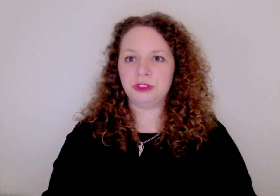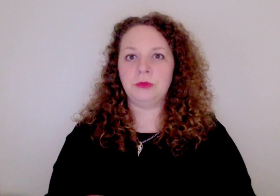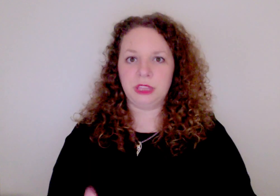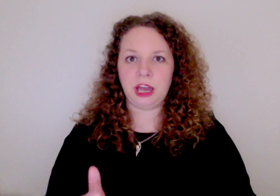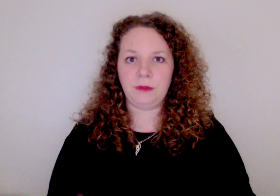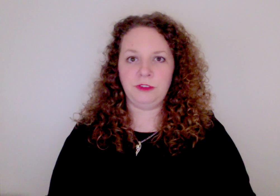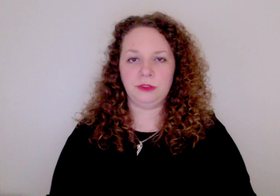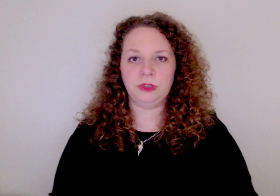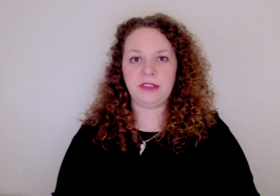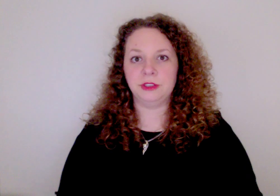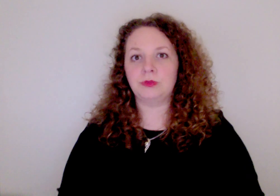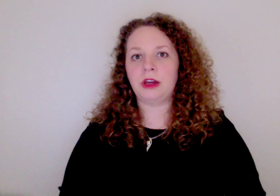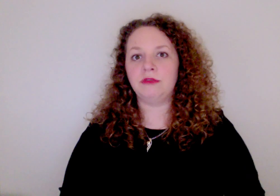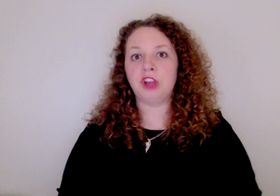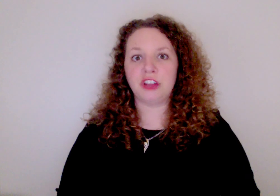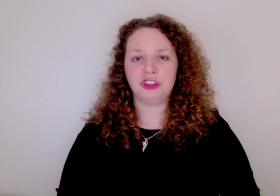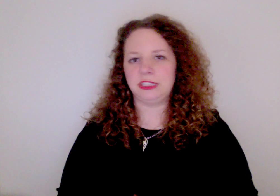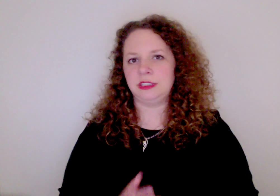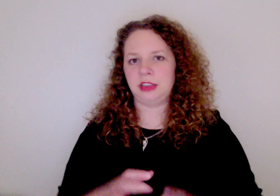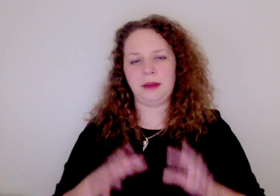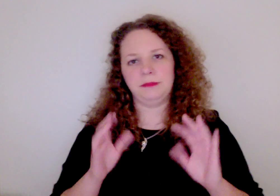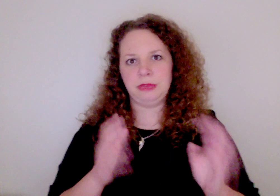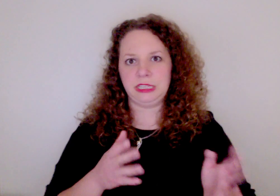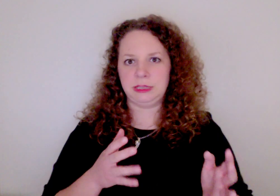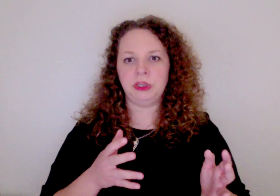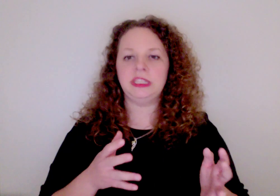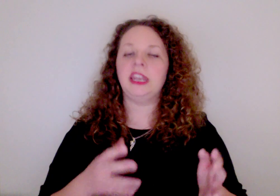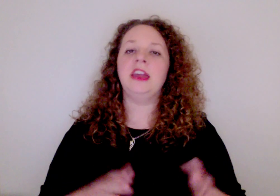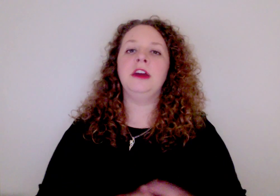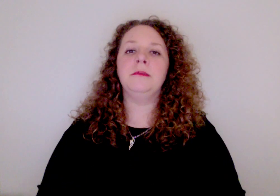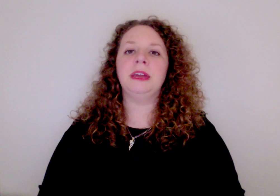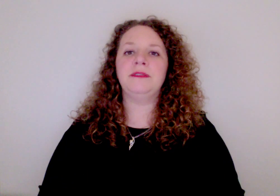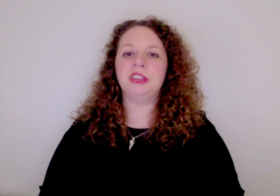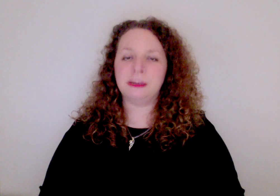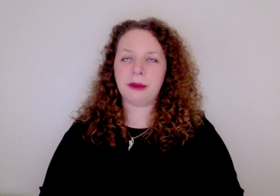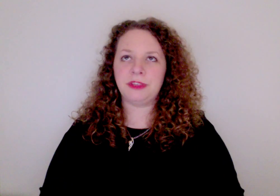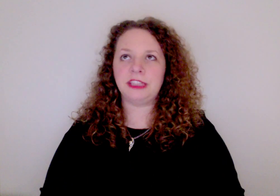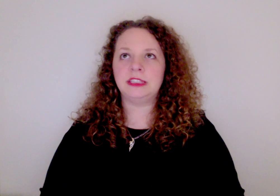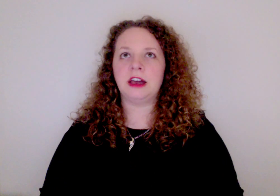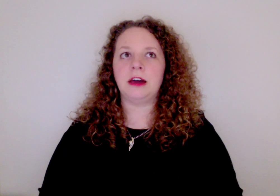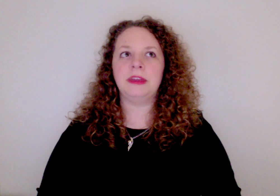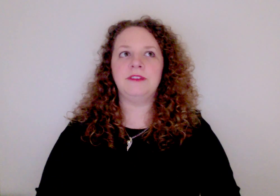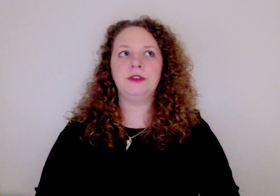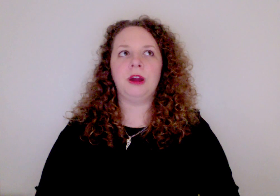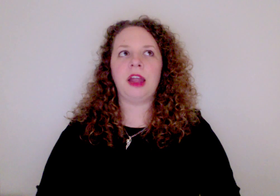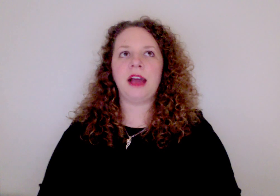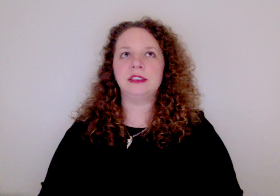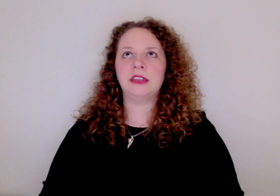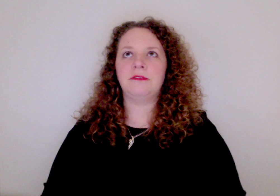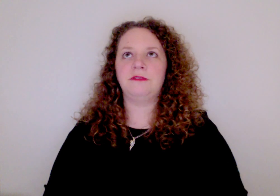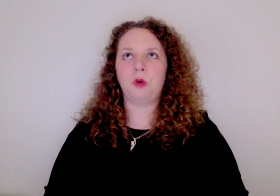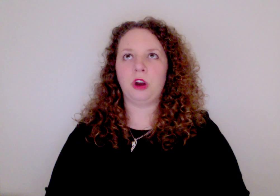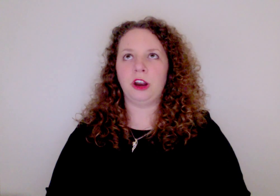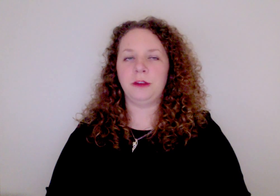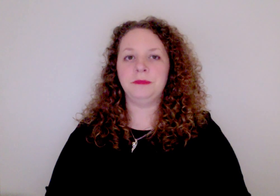really helpful in real life as well, not just because the book said it, but if you think about this, if you are asking for, here's